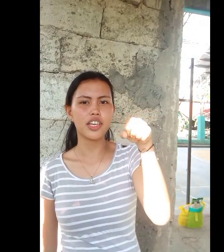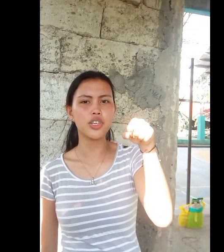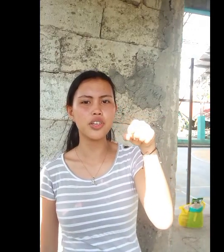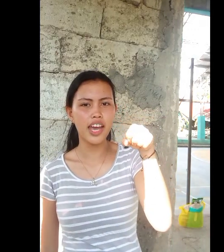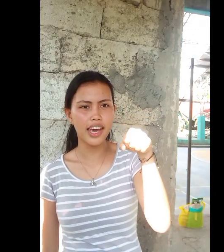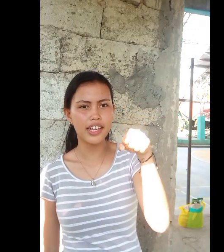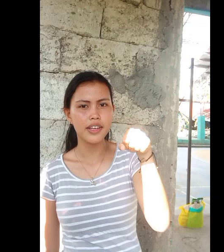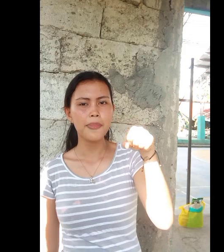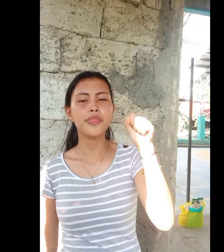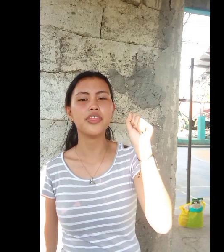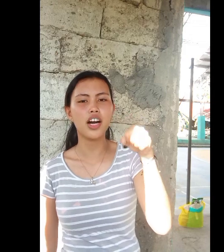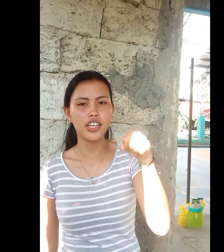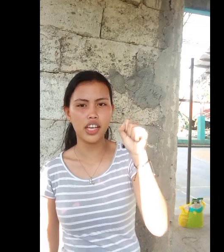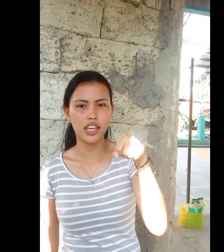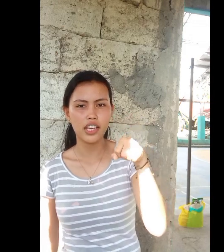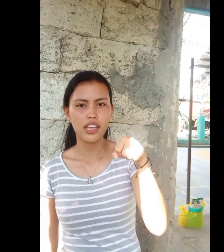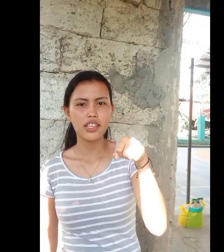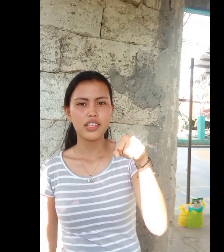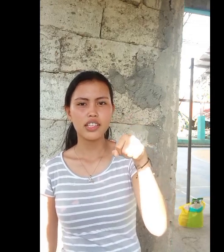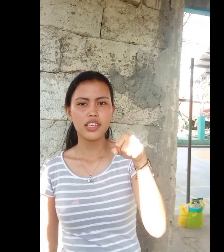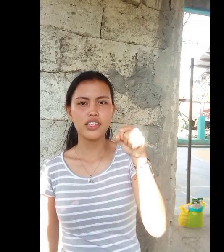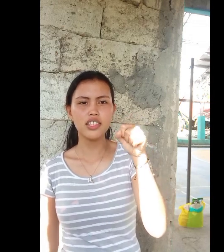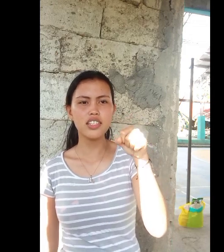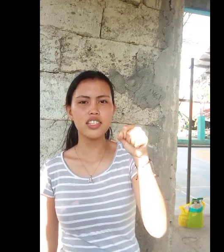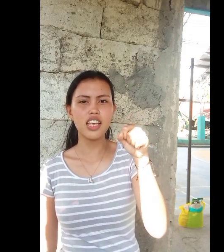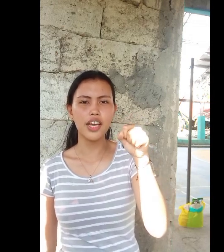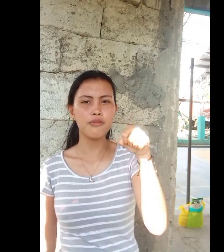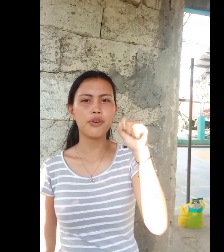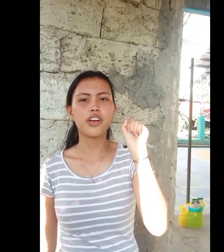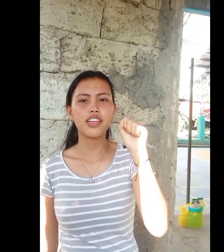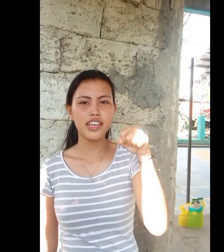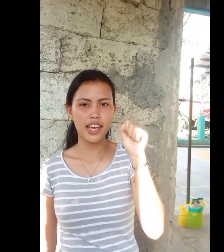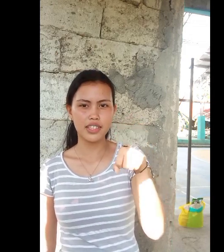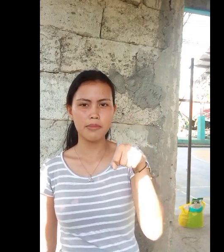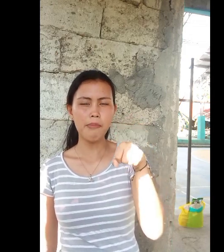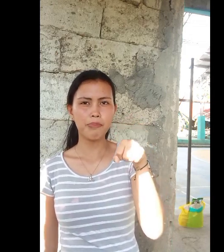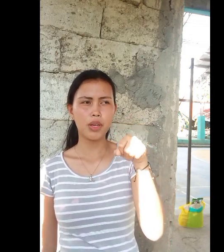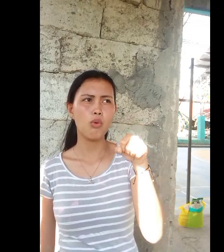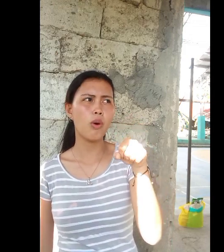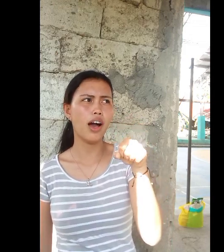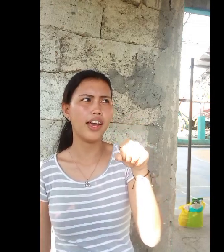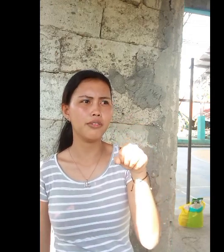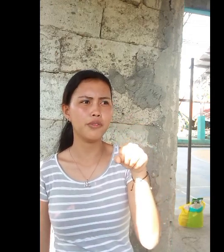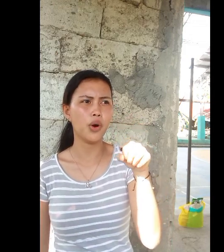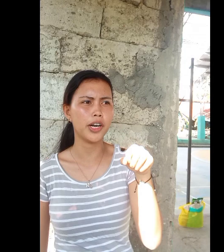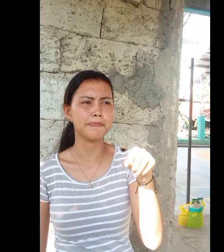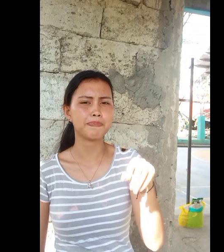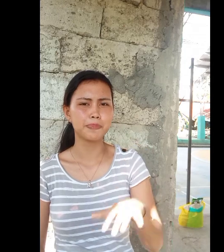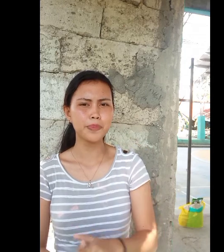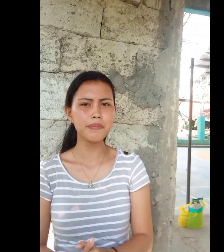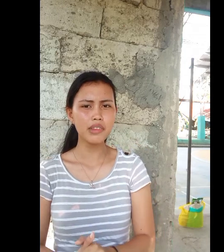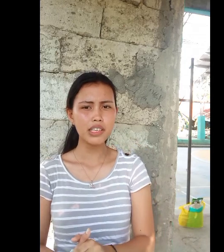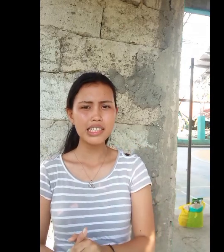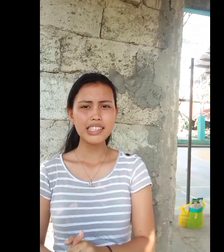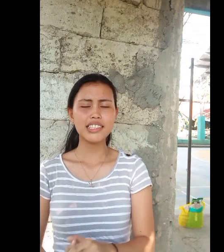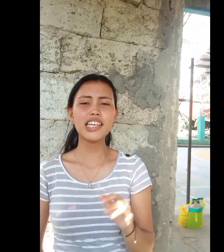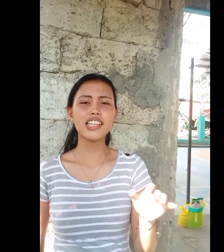your head nodding. This is a sign for yes. While for